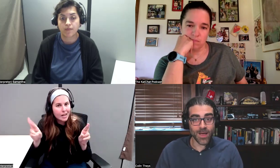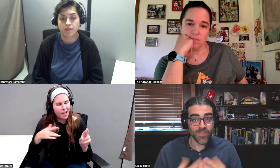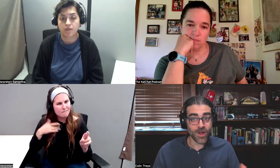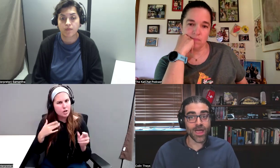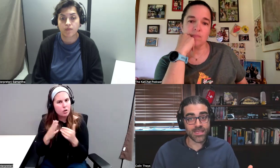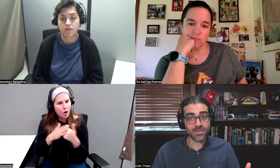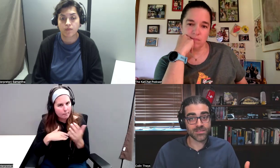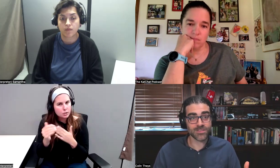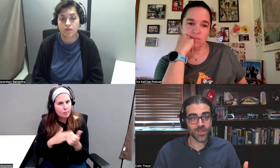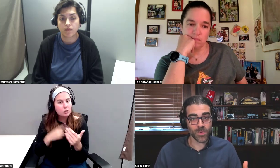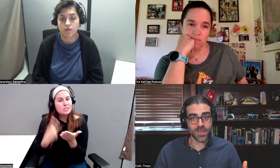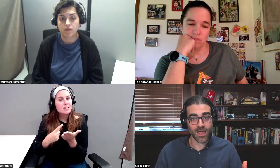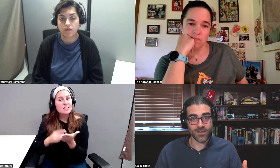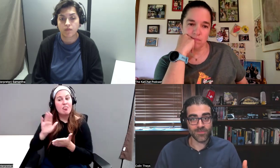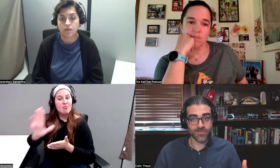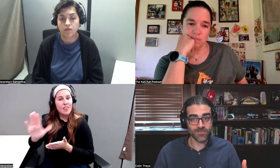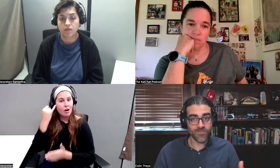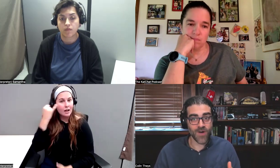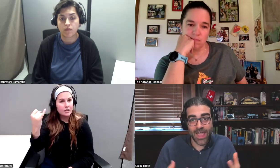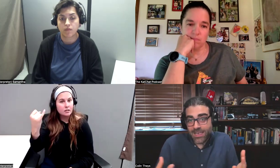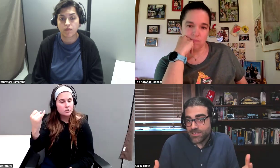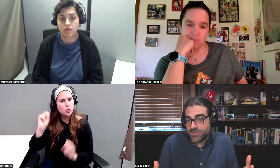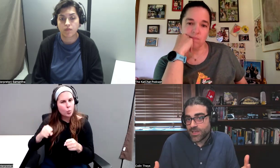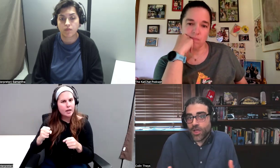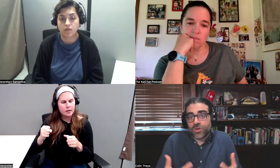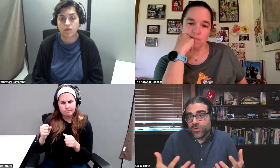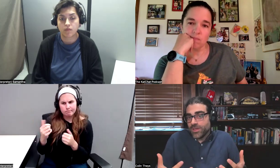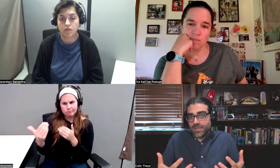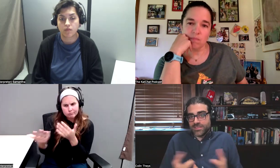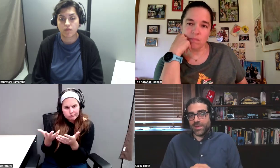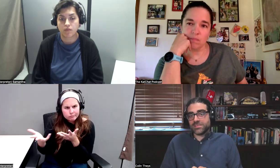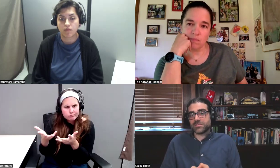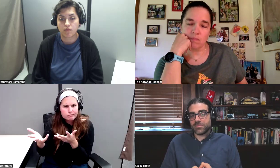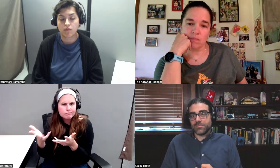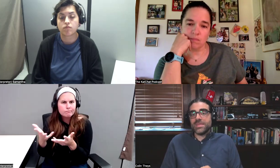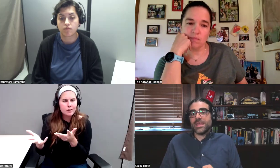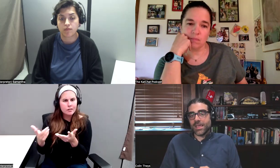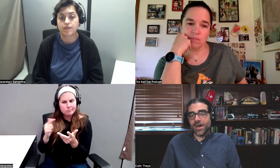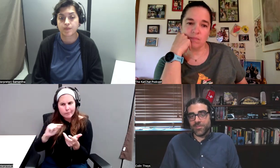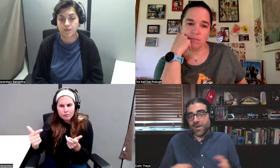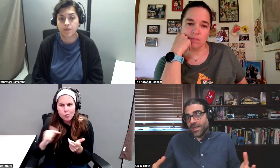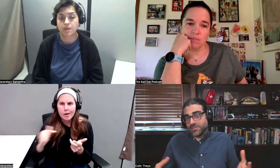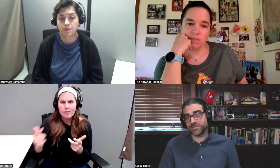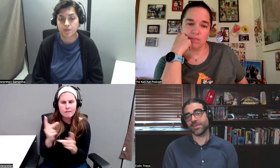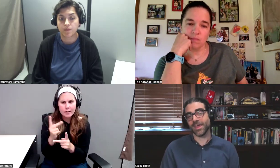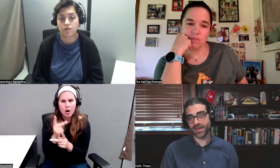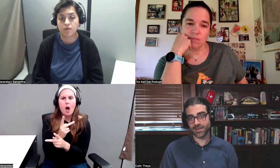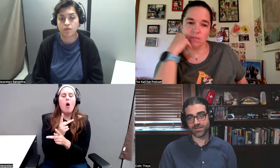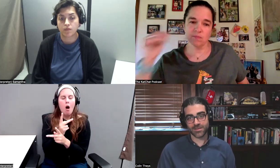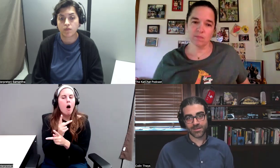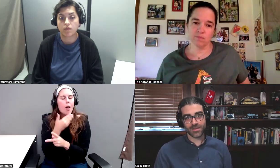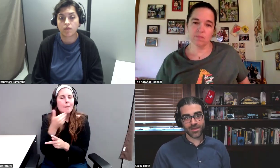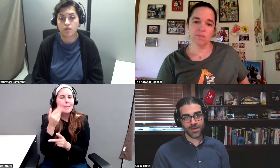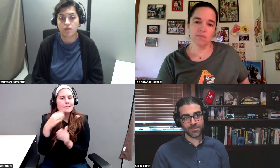to me about their ideas, so that we can kind of find a character that is the best meeting of the minds.